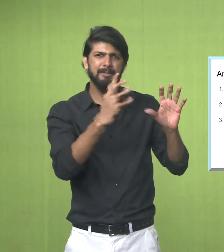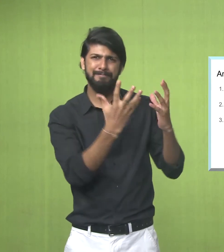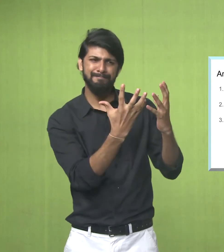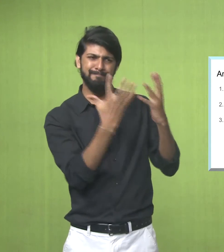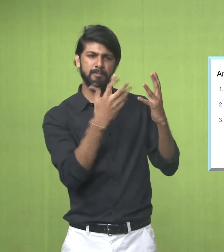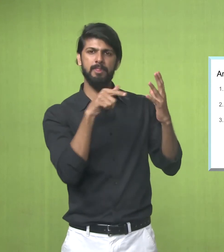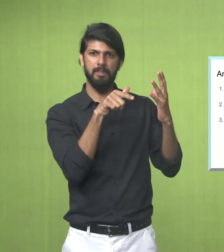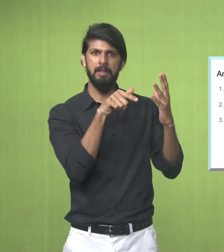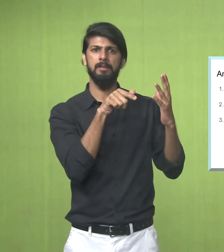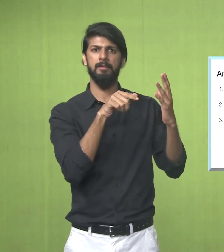buff,